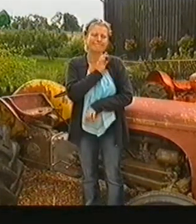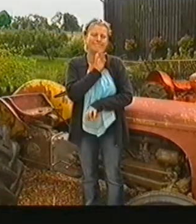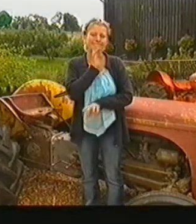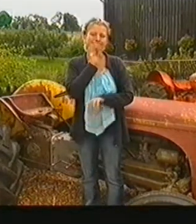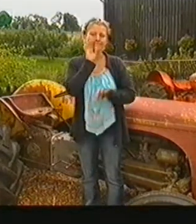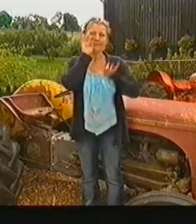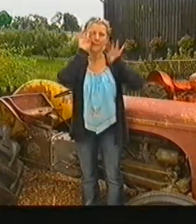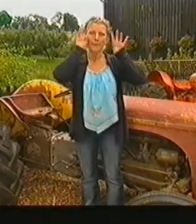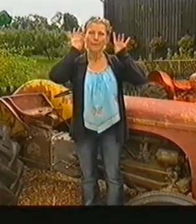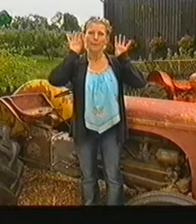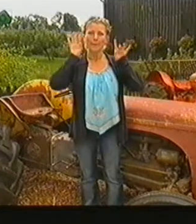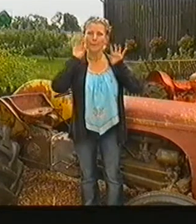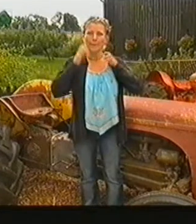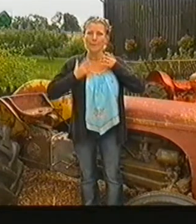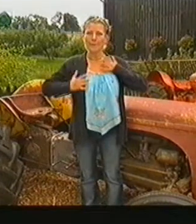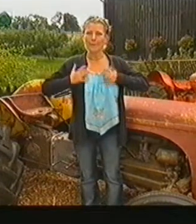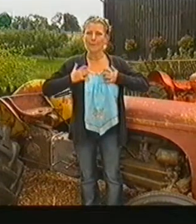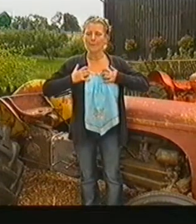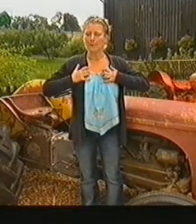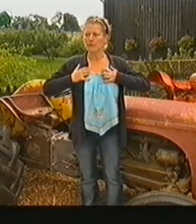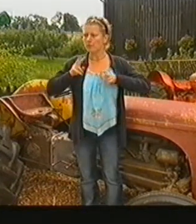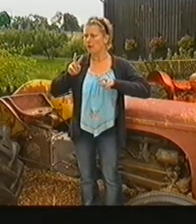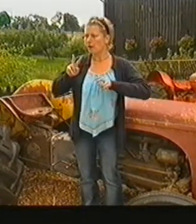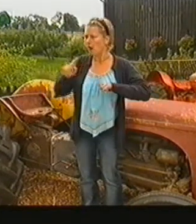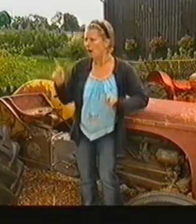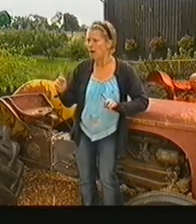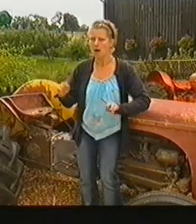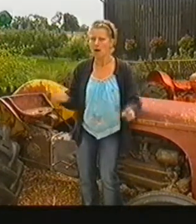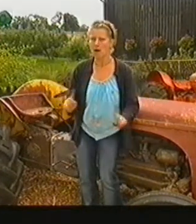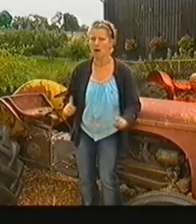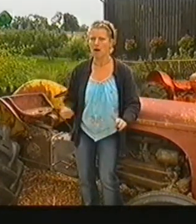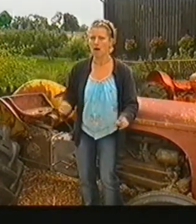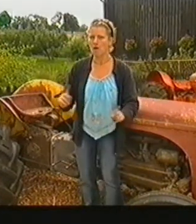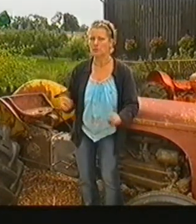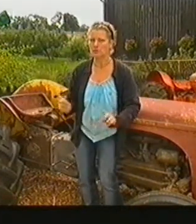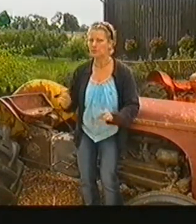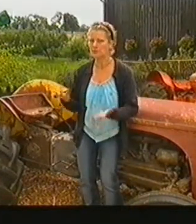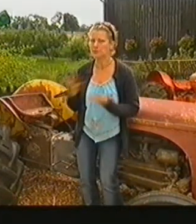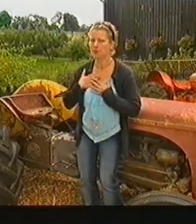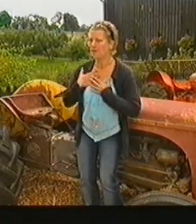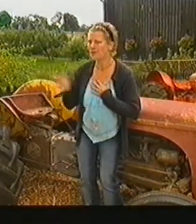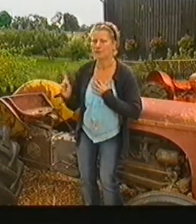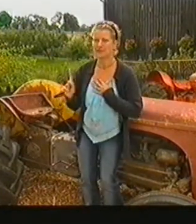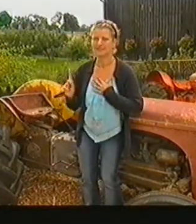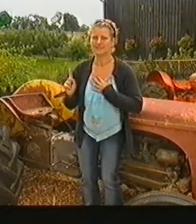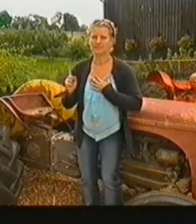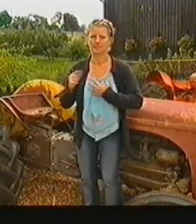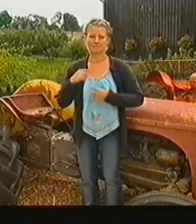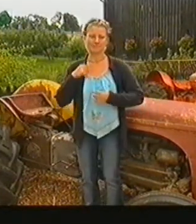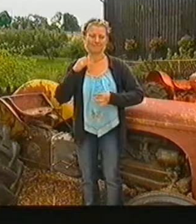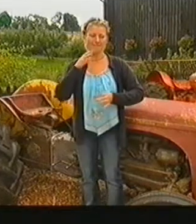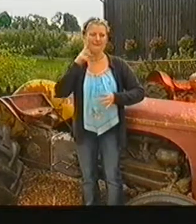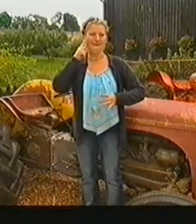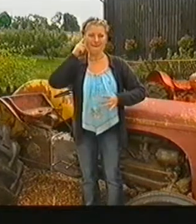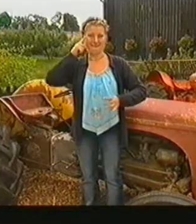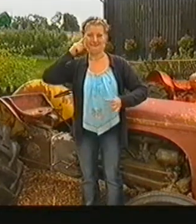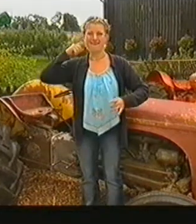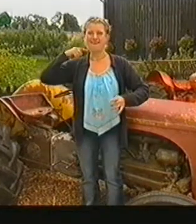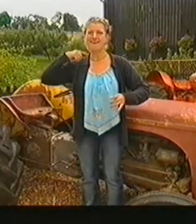little spark of excitement dancing in his eyes. "What is it, darling?" said Mrs. Fox quickly. "I've just had